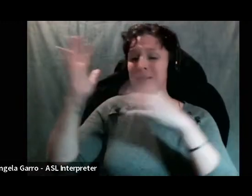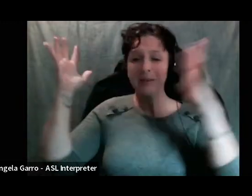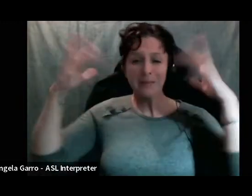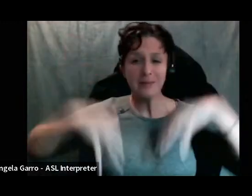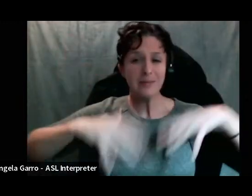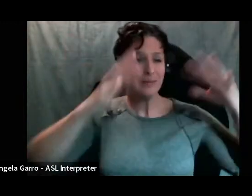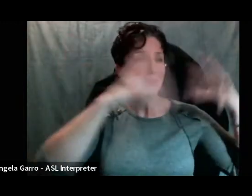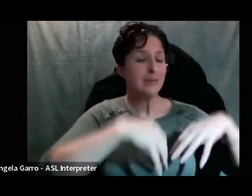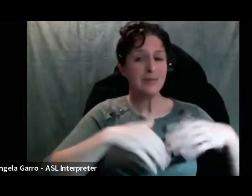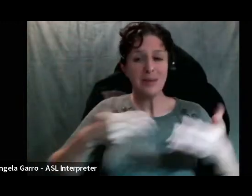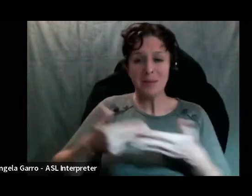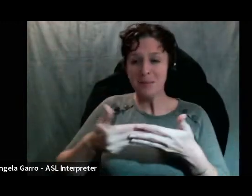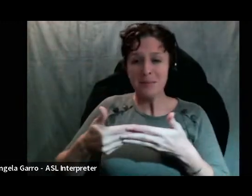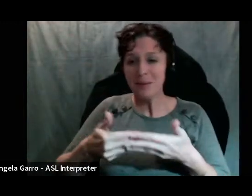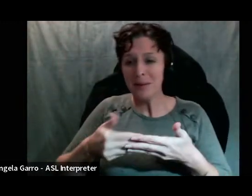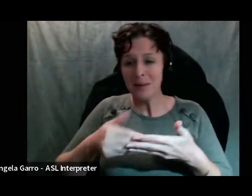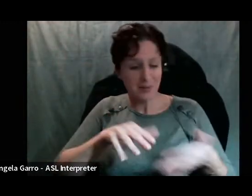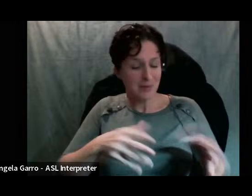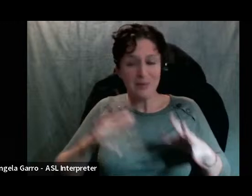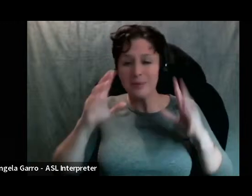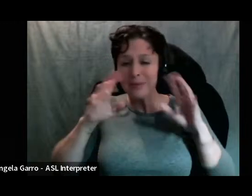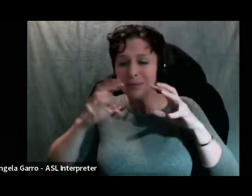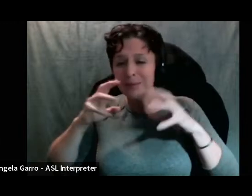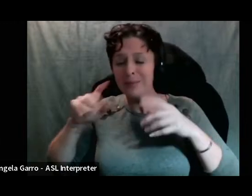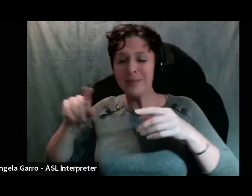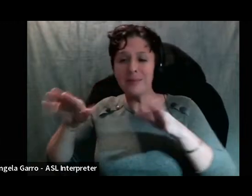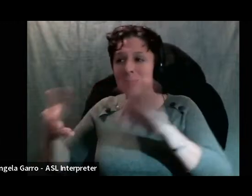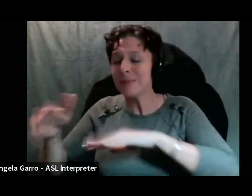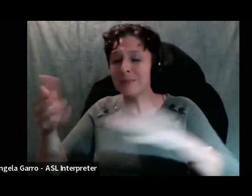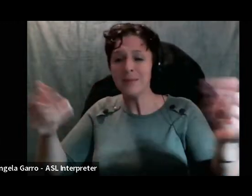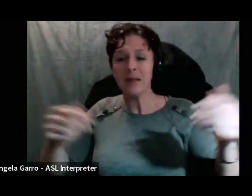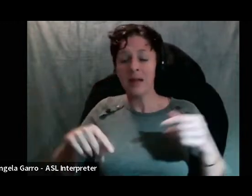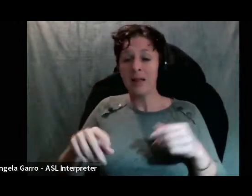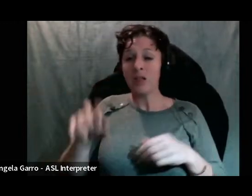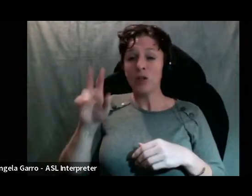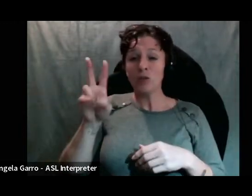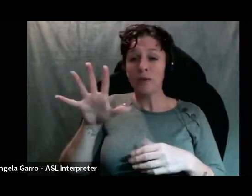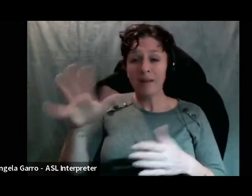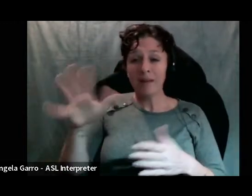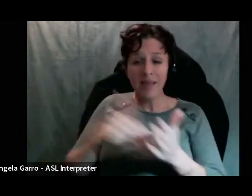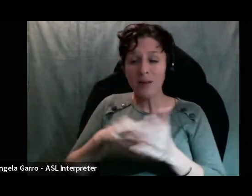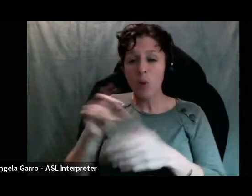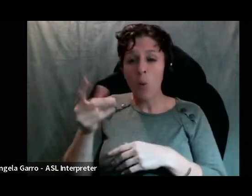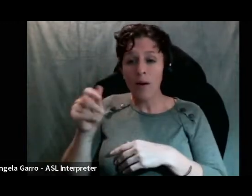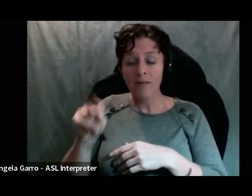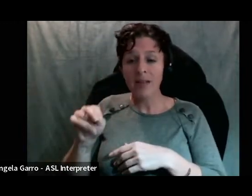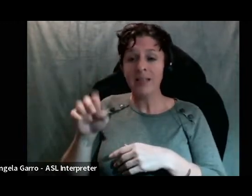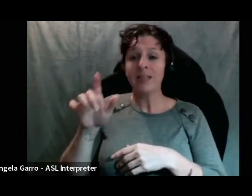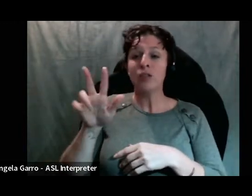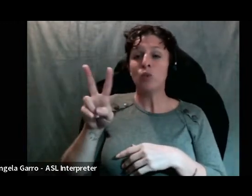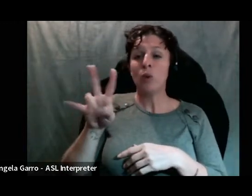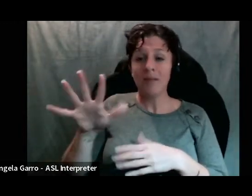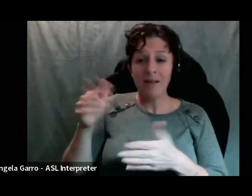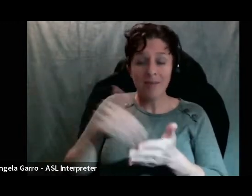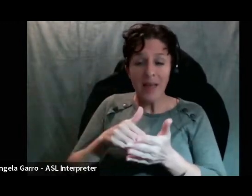and toddlers sobbed behind him, 25,000 orphaned, 20,000 martyred in collective punishment.